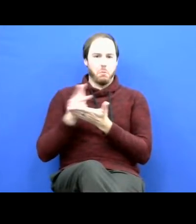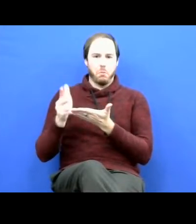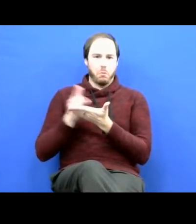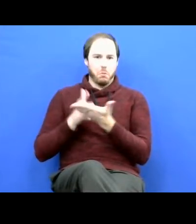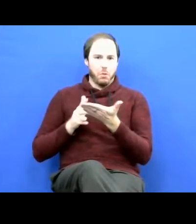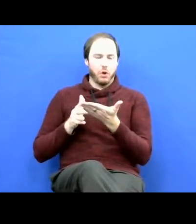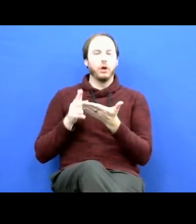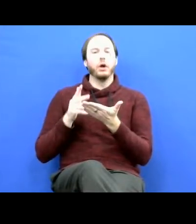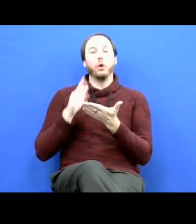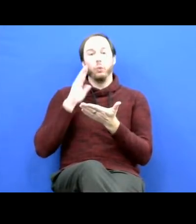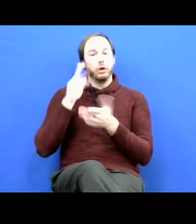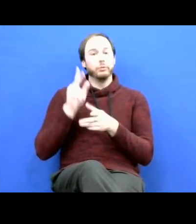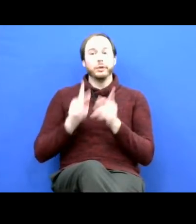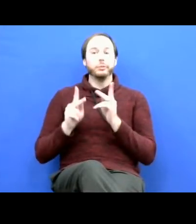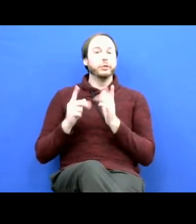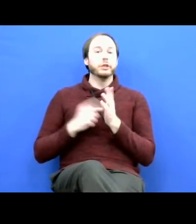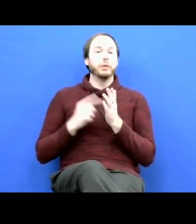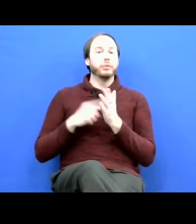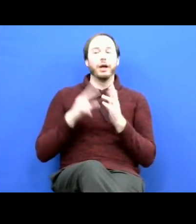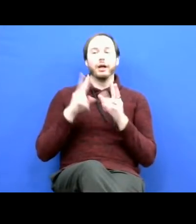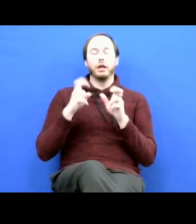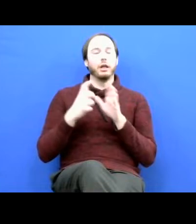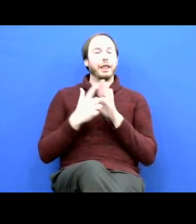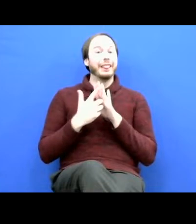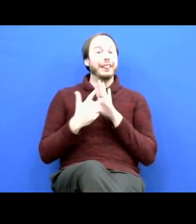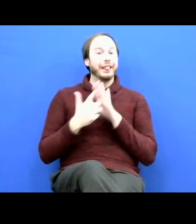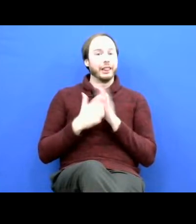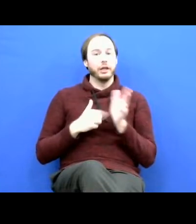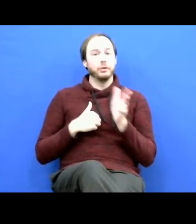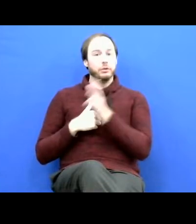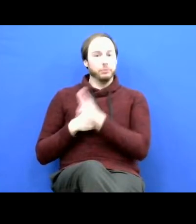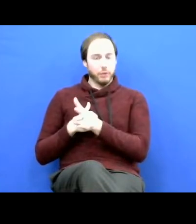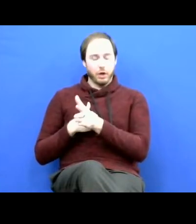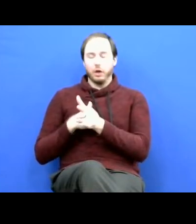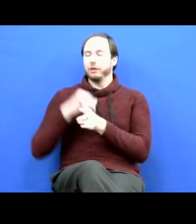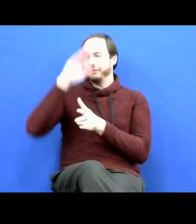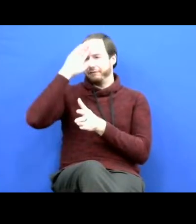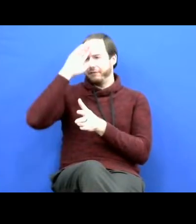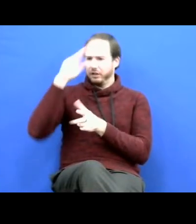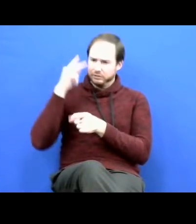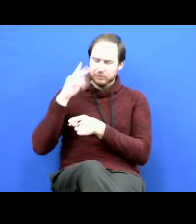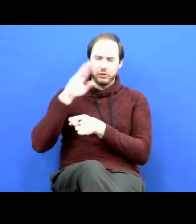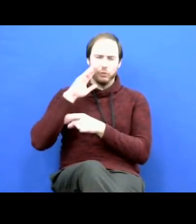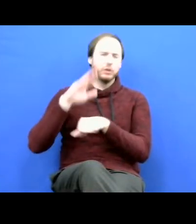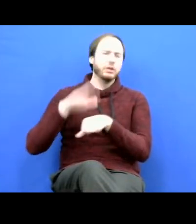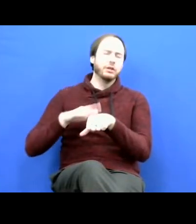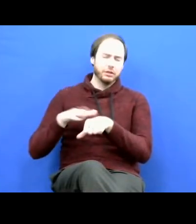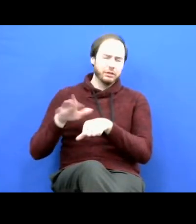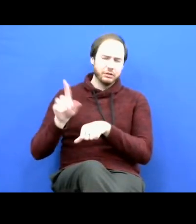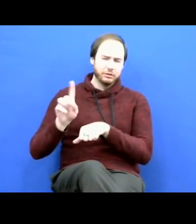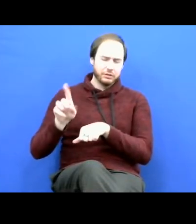be some people parking there illegally? Potentially, the fire marshal will warn them. Their